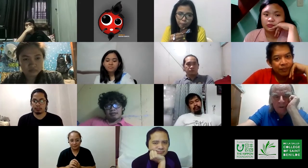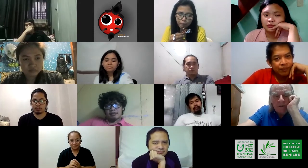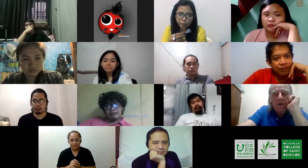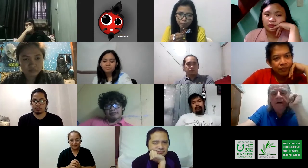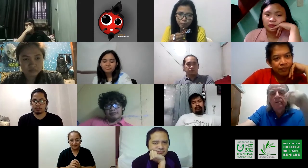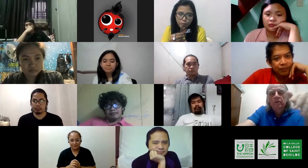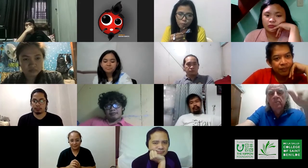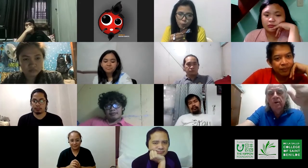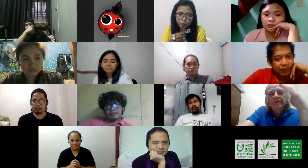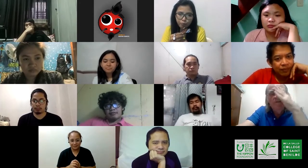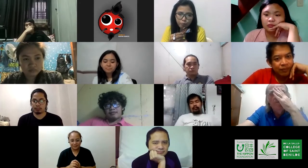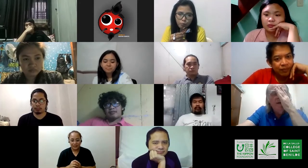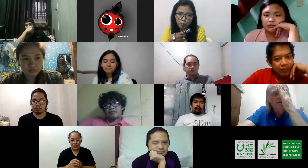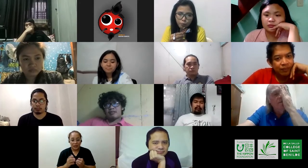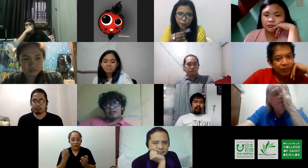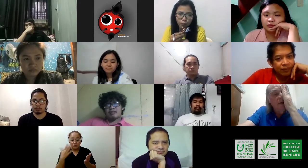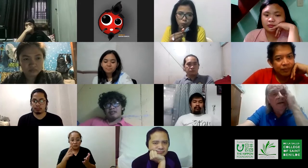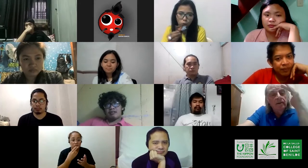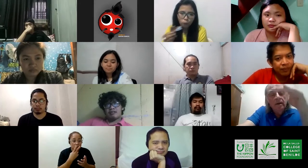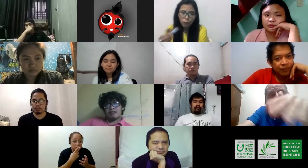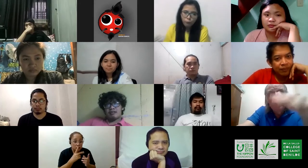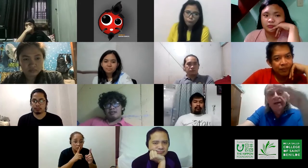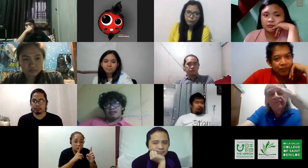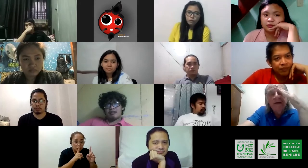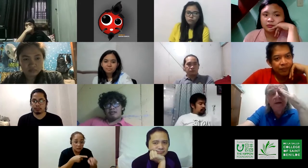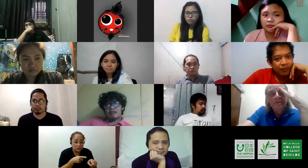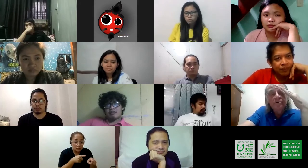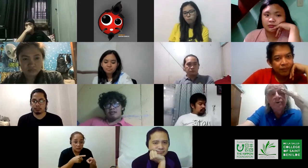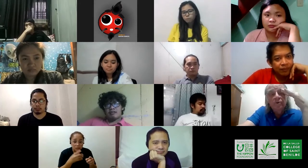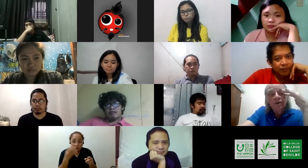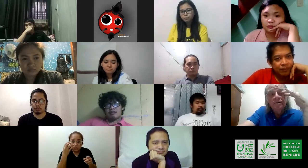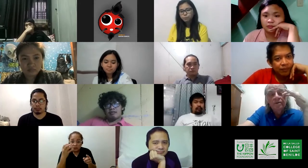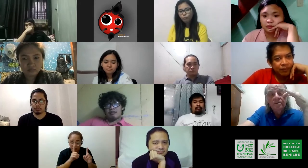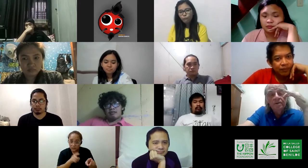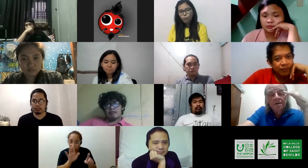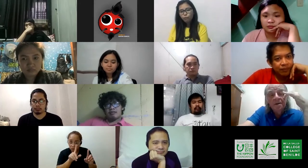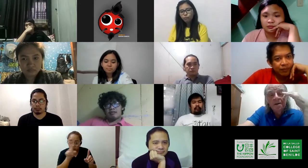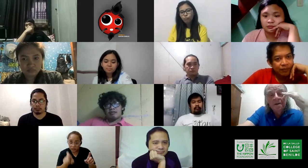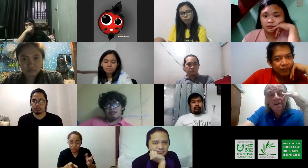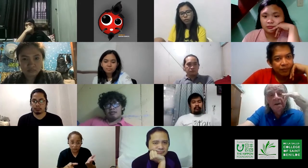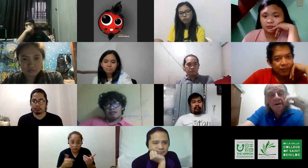So I don't know, Marvin, if that, and Ray, if that answered your questions.